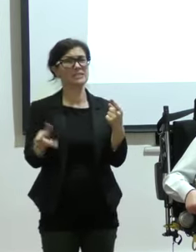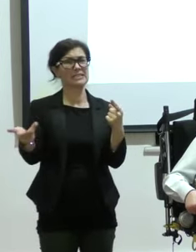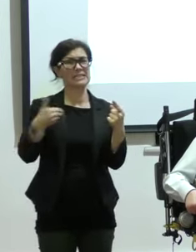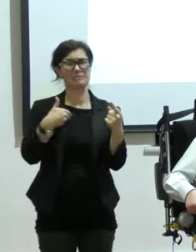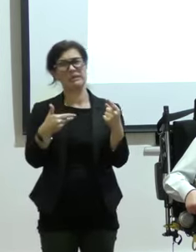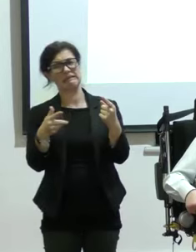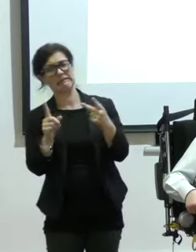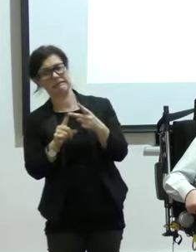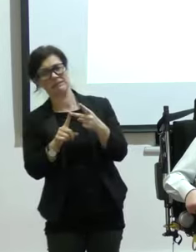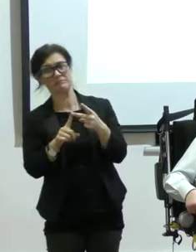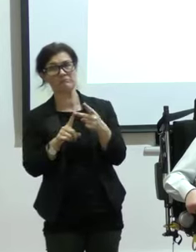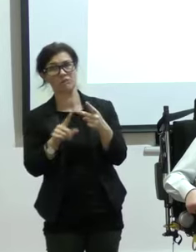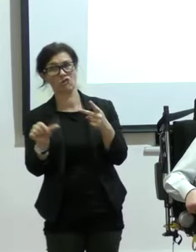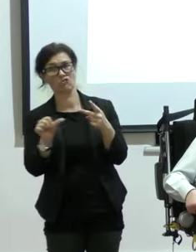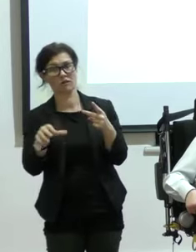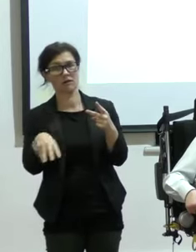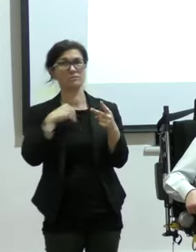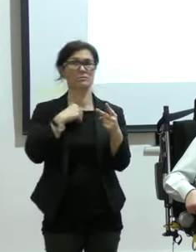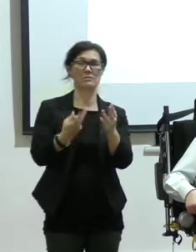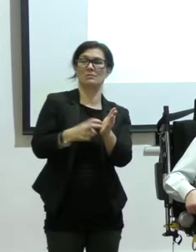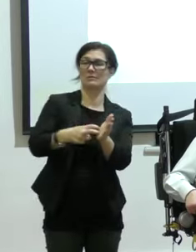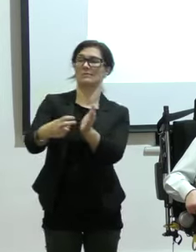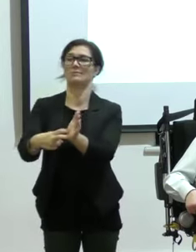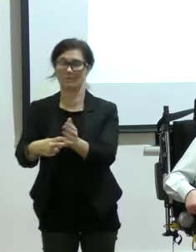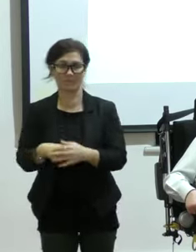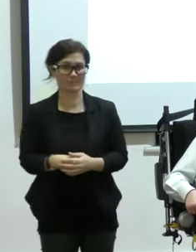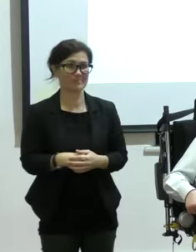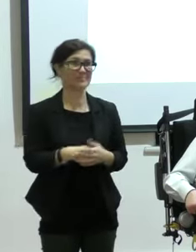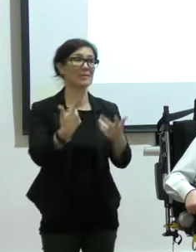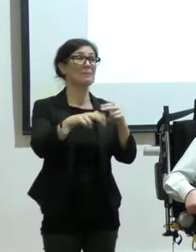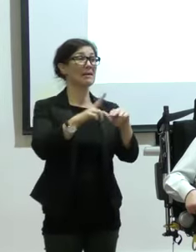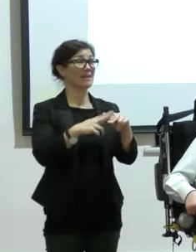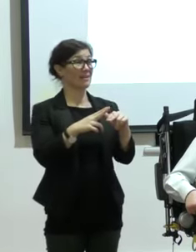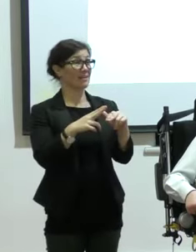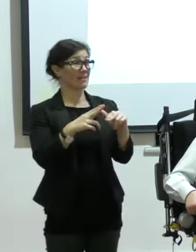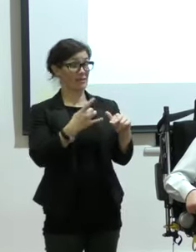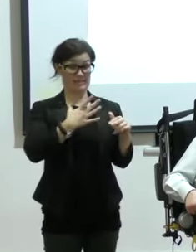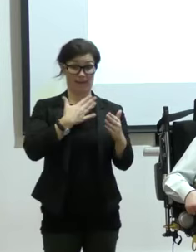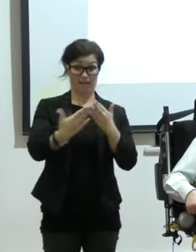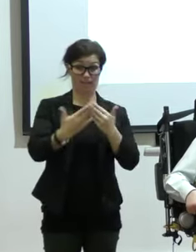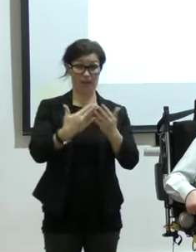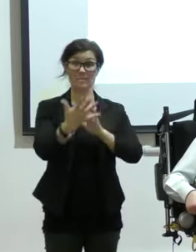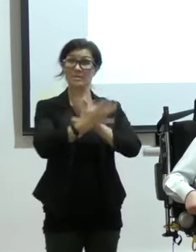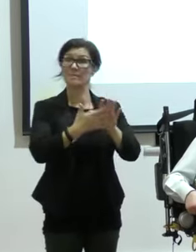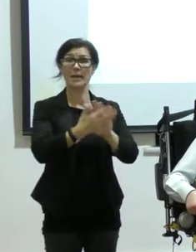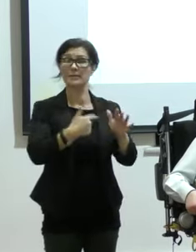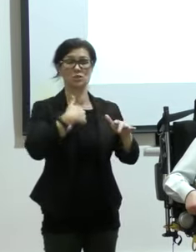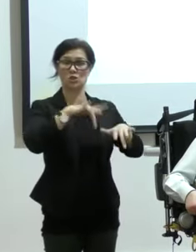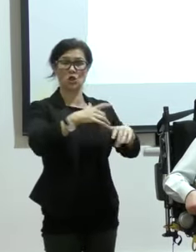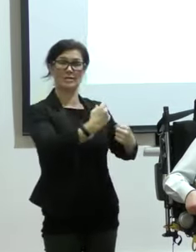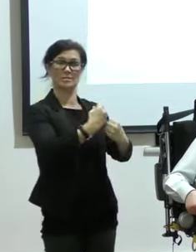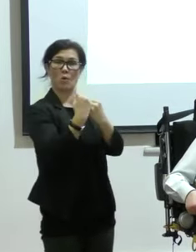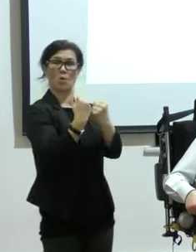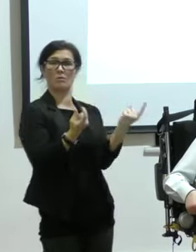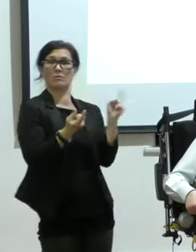But if you're self-managing, it means that you don't have anyone there to help you make this service agreement. Whereas if you use a registered